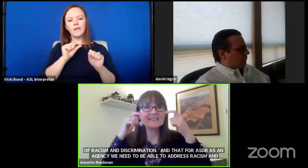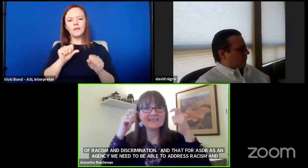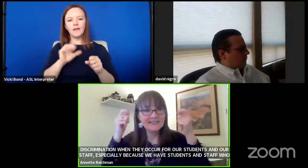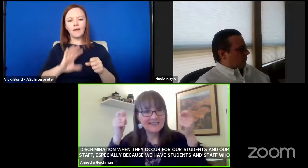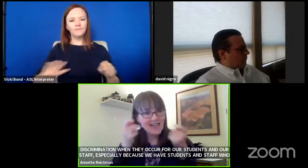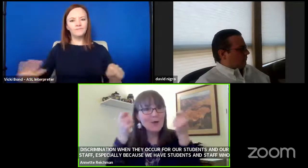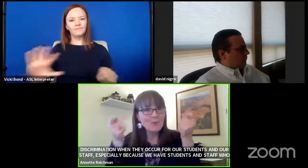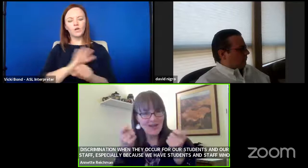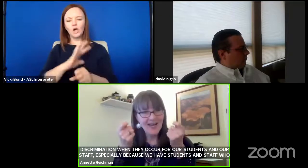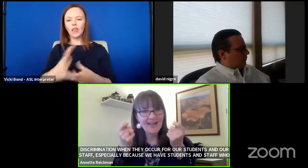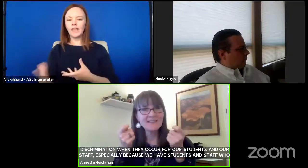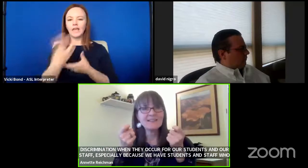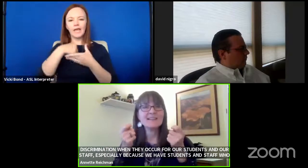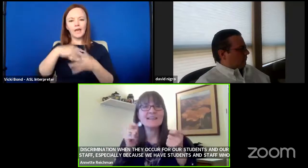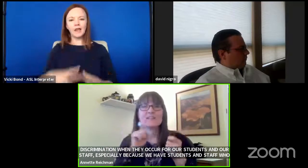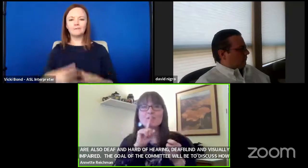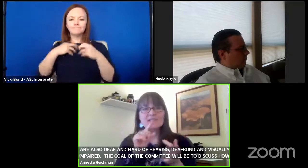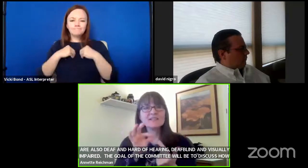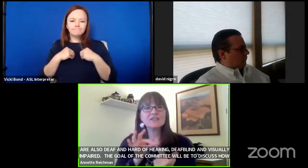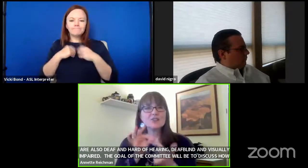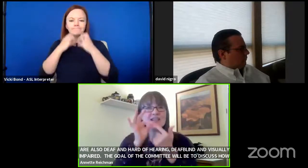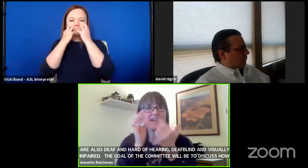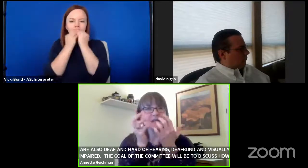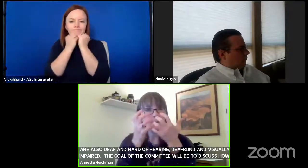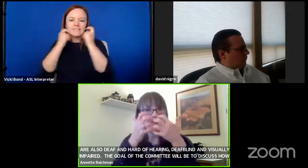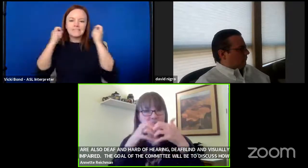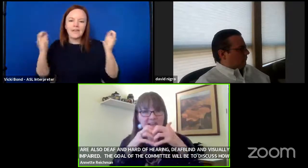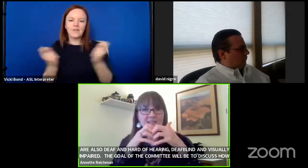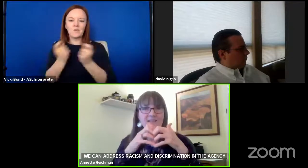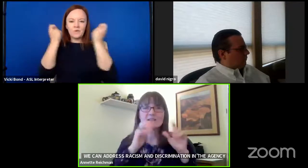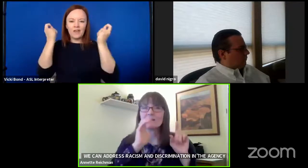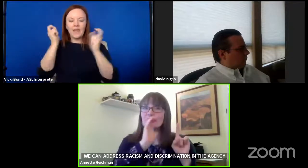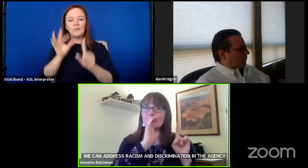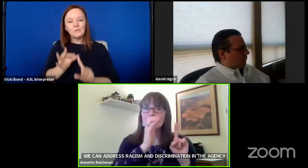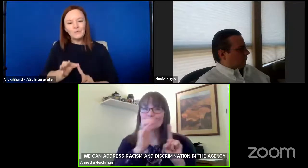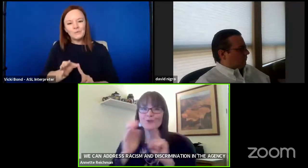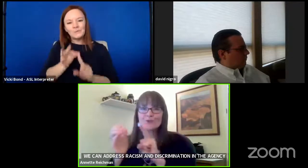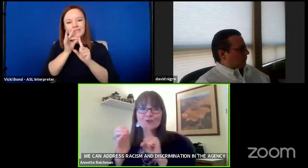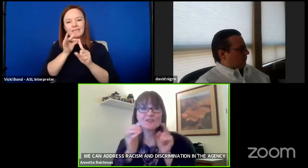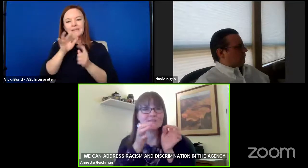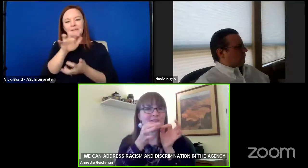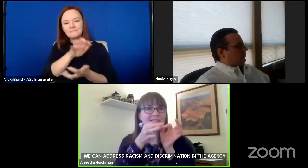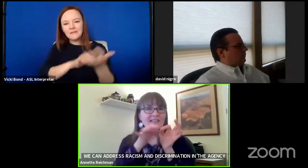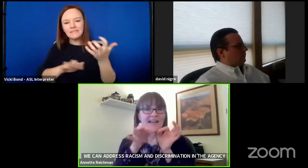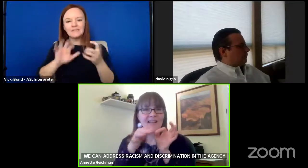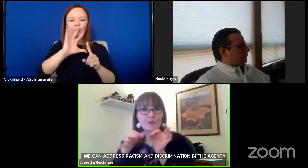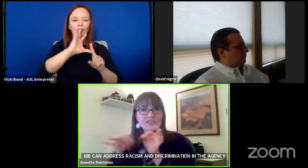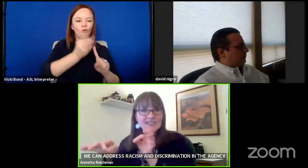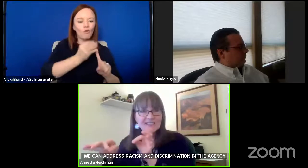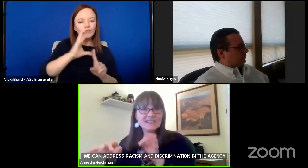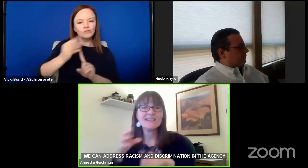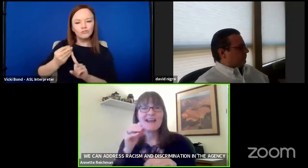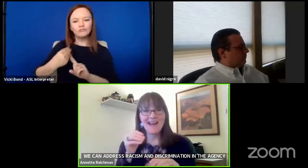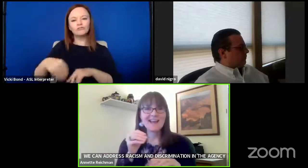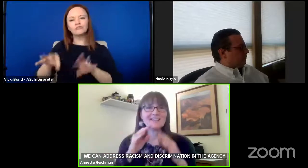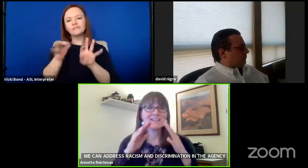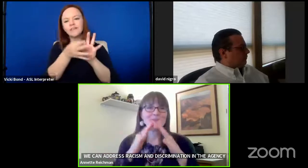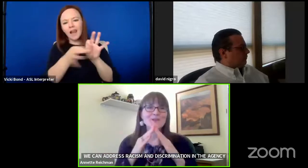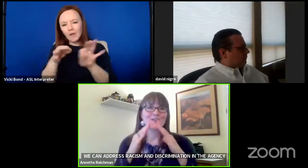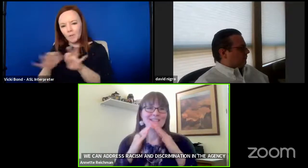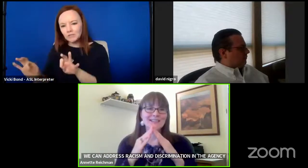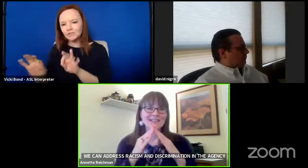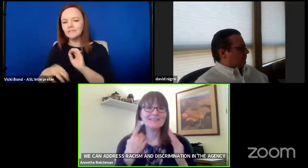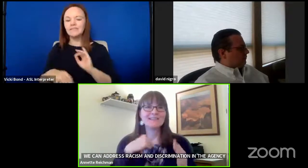embrace and celebrate the real unique blend of cultures, languages,